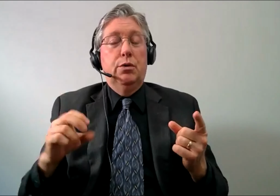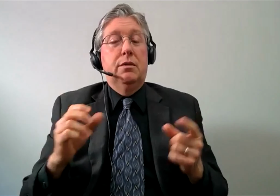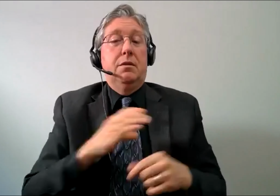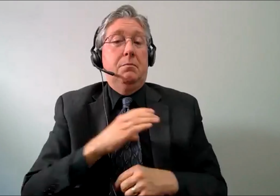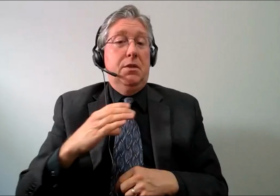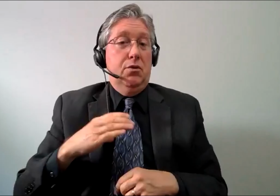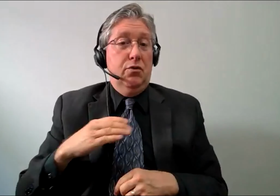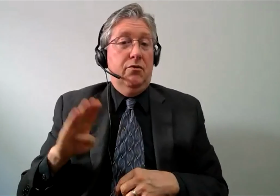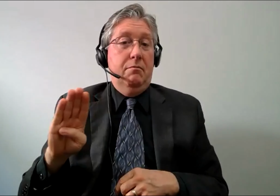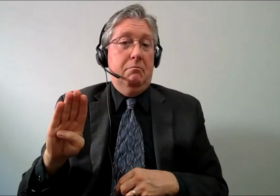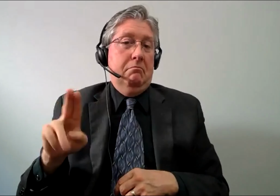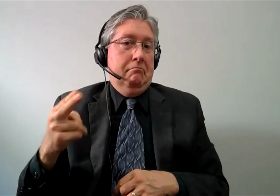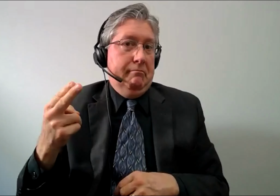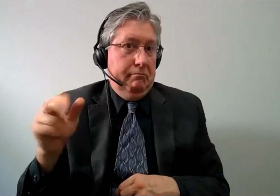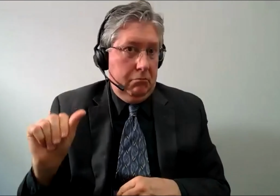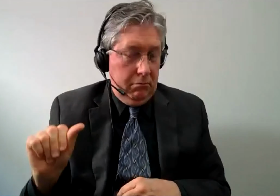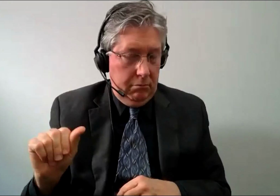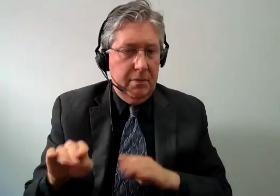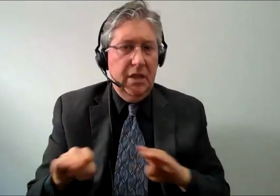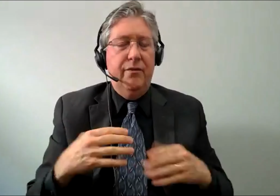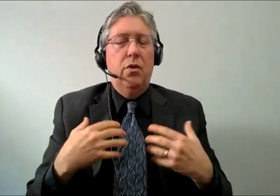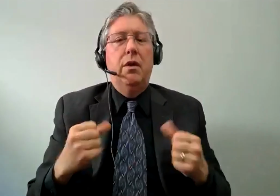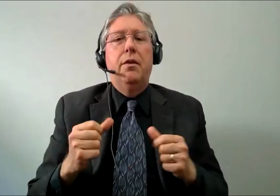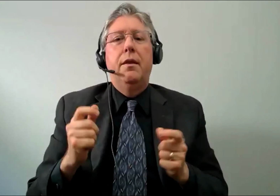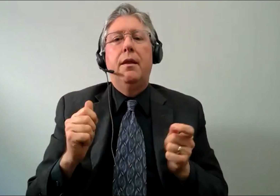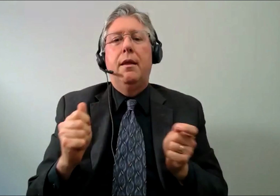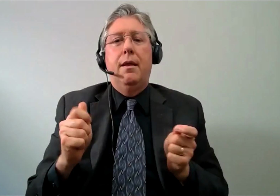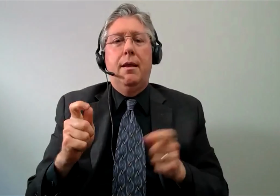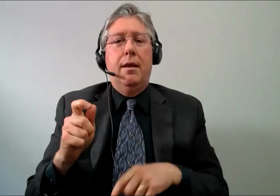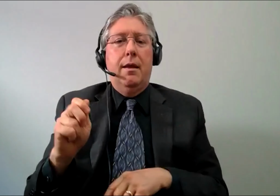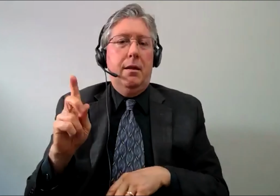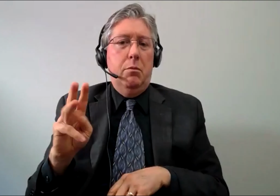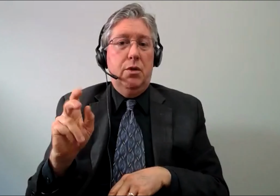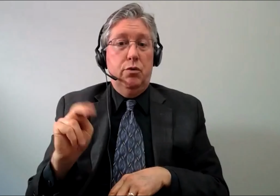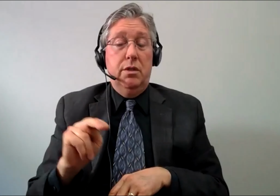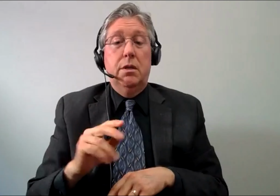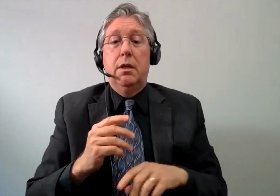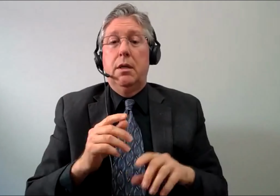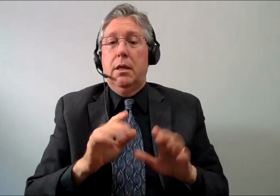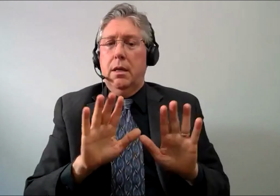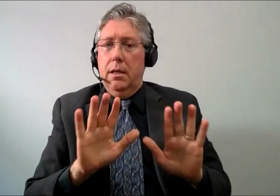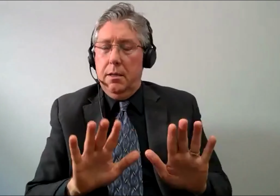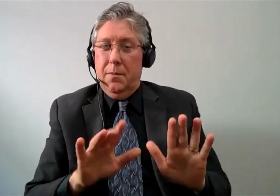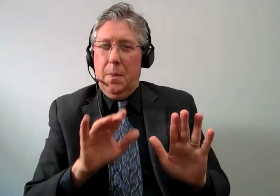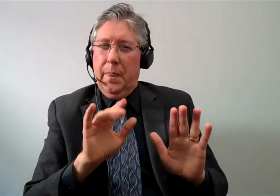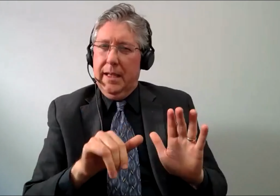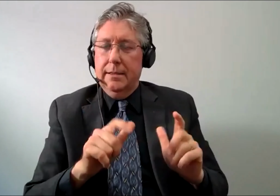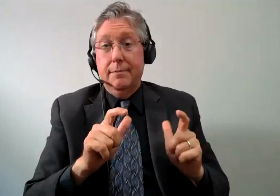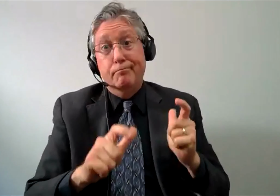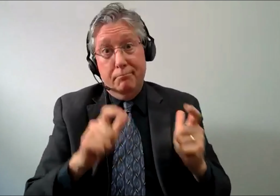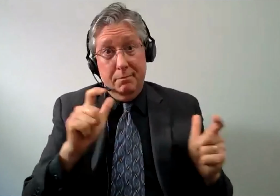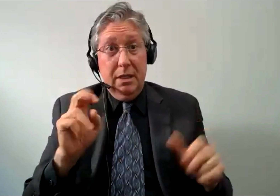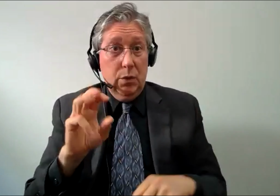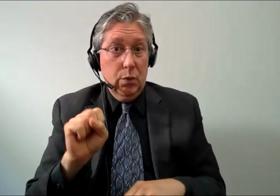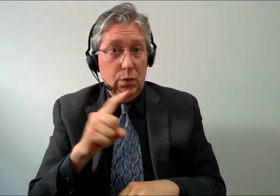sure that we are giving what I'm putting in the chat the moment that it deserves in terms of, I'm sure this is big news for the folks